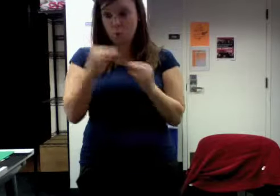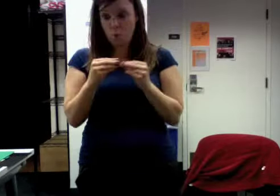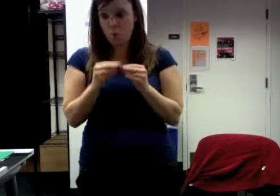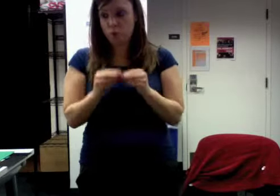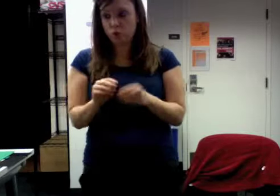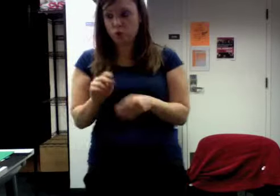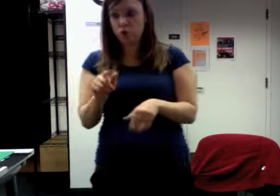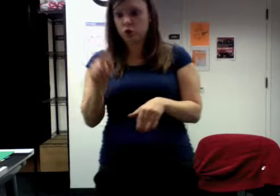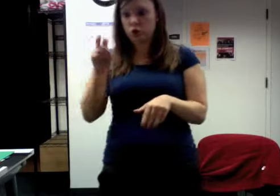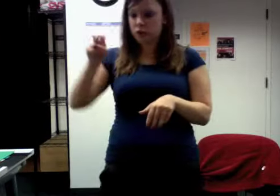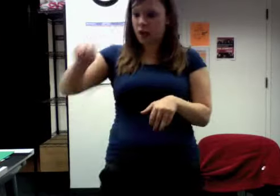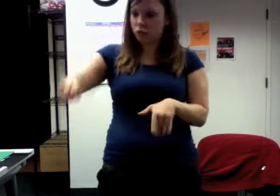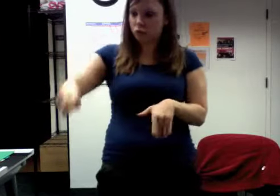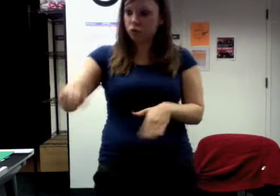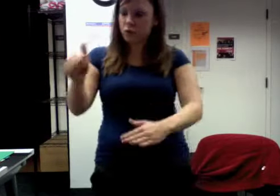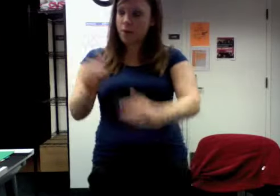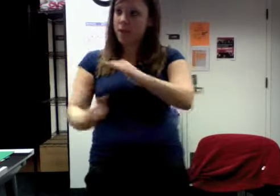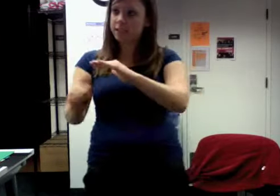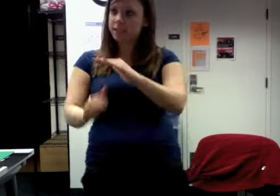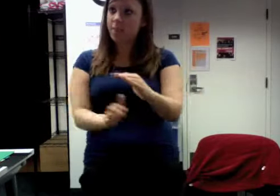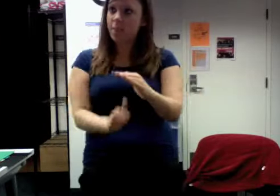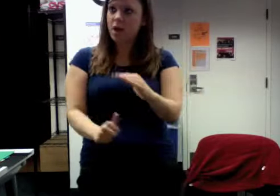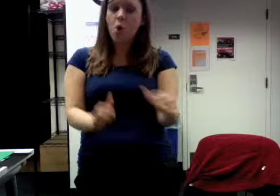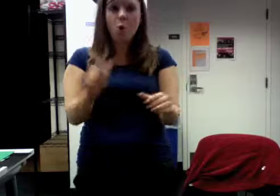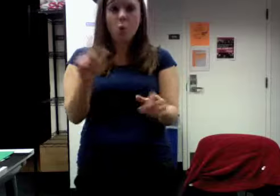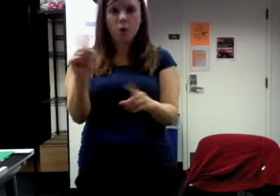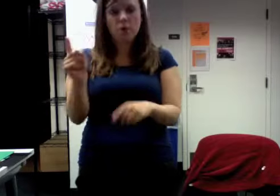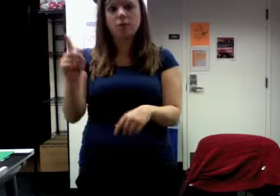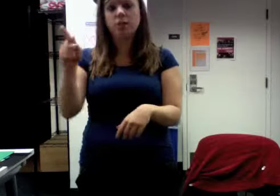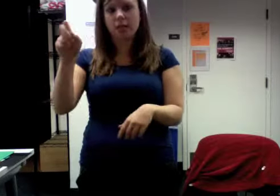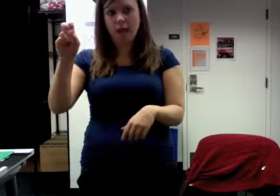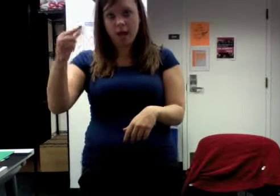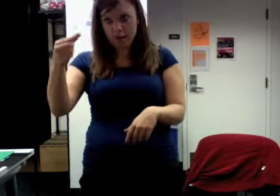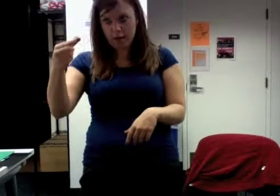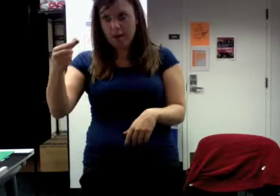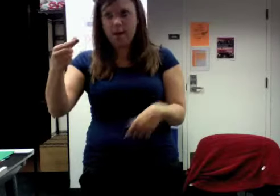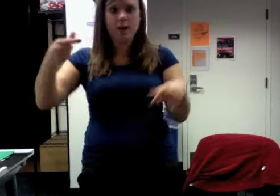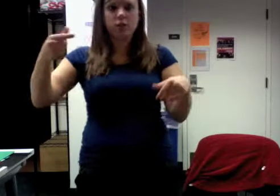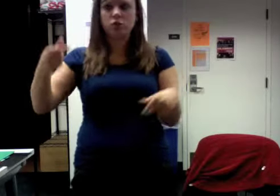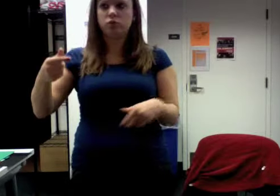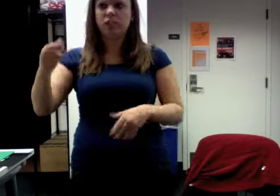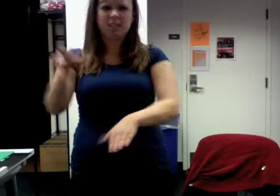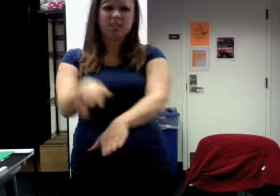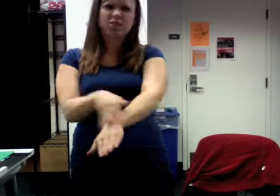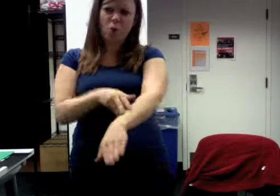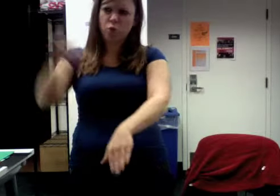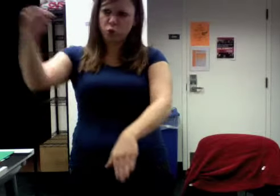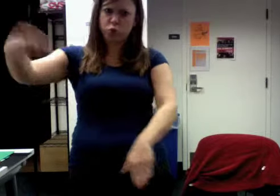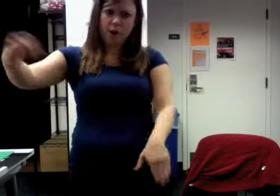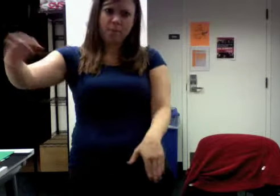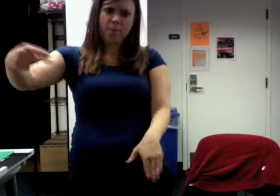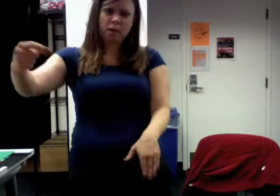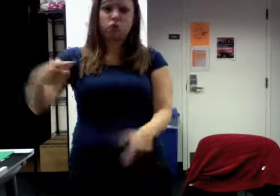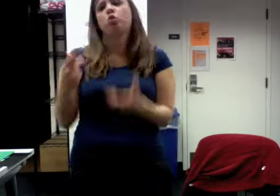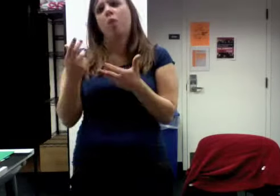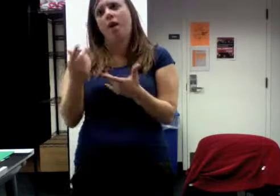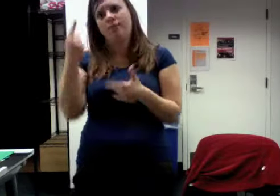wait. And as she's sitting there, she's kind of looking around, and she sees that there's an axe stuck in the beam in the ceiling. And she goes,